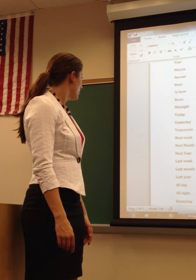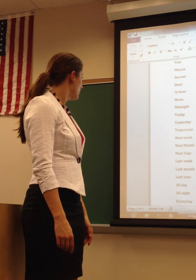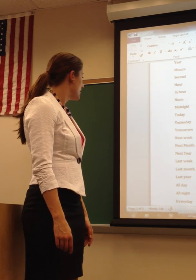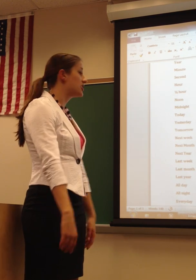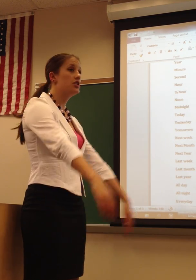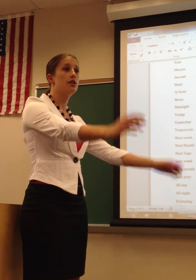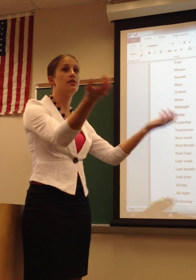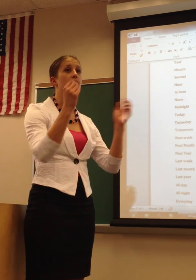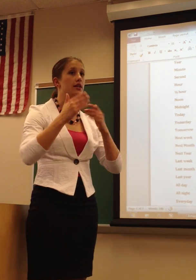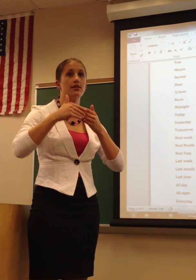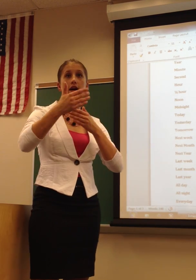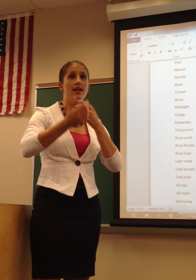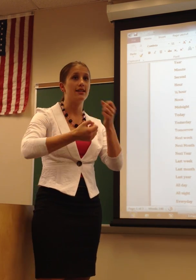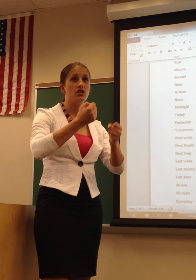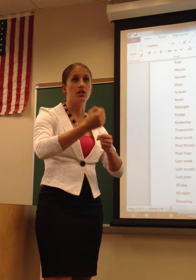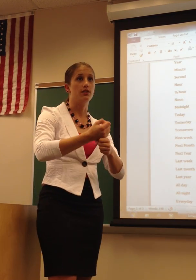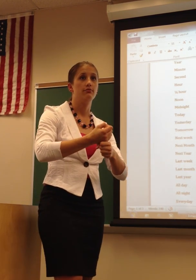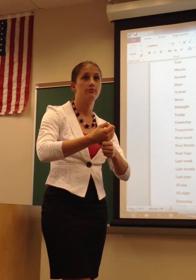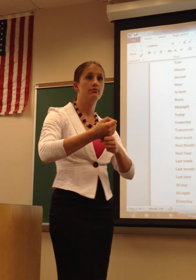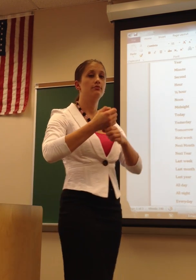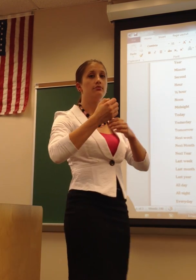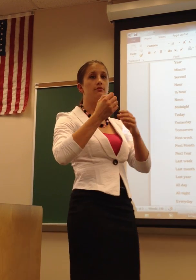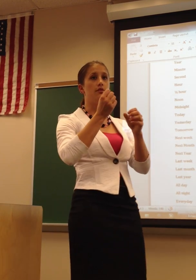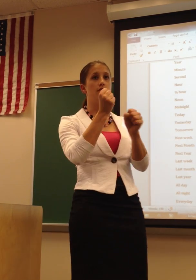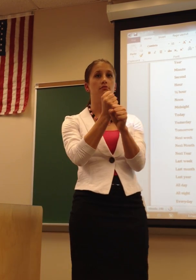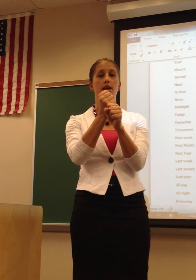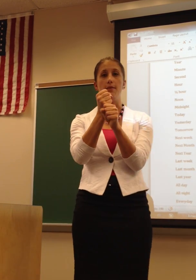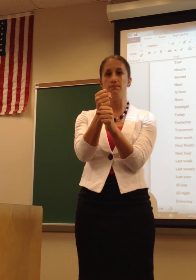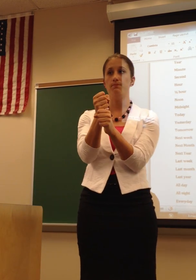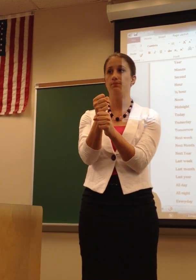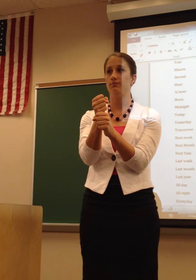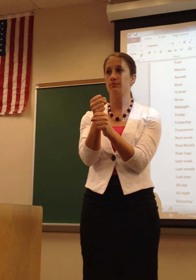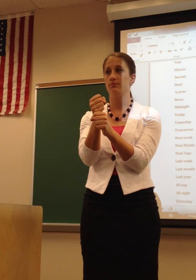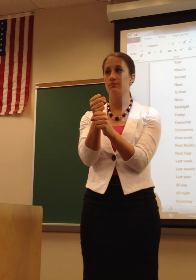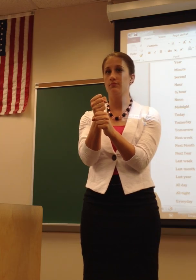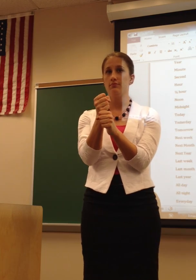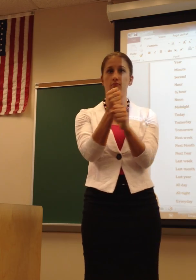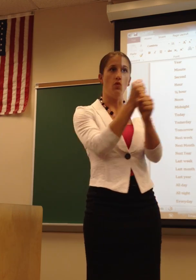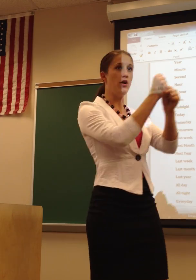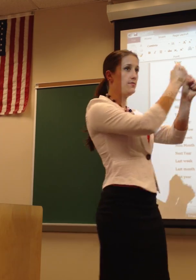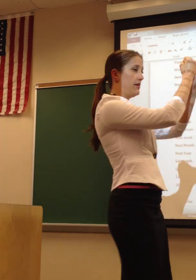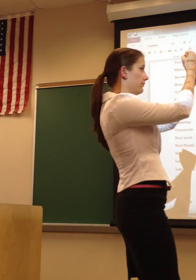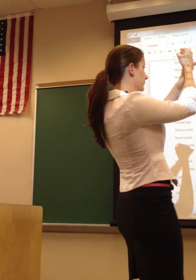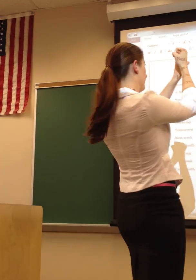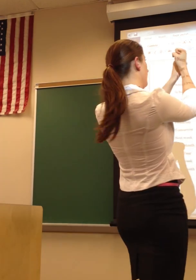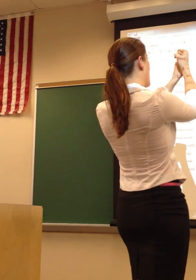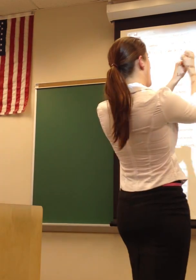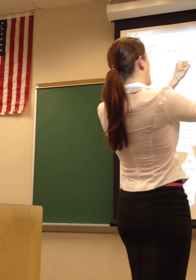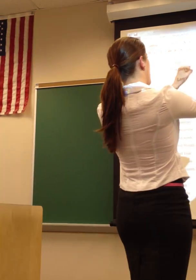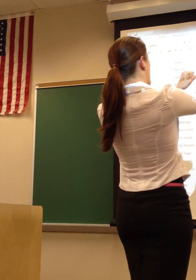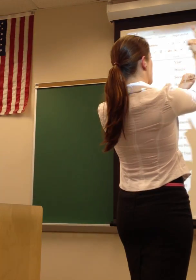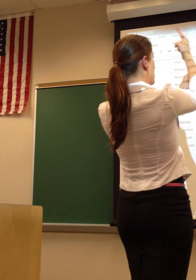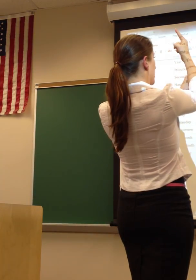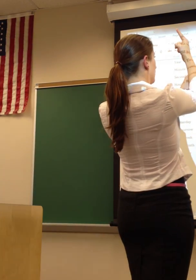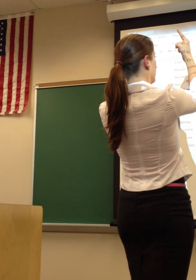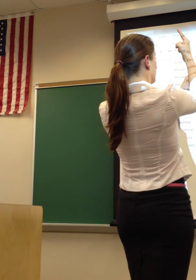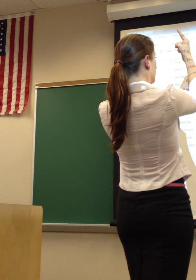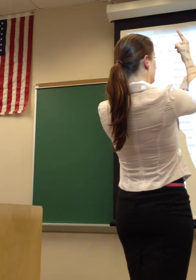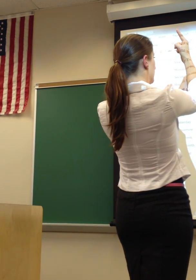Yeah. Next year is different. It's not next year. Okay. Watch me. Next year.